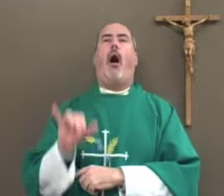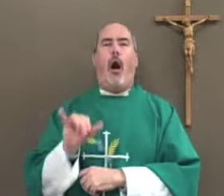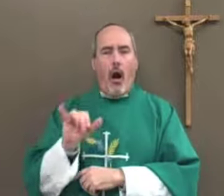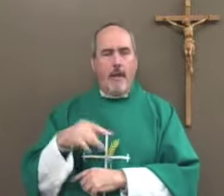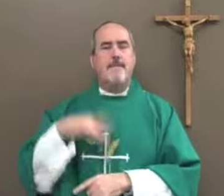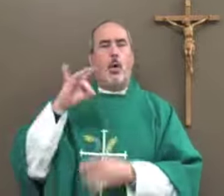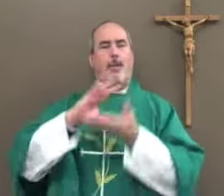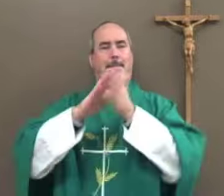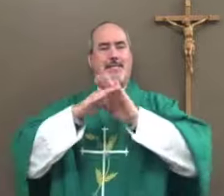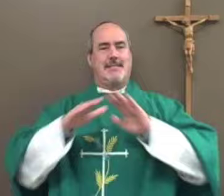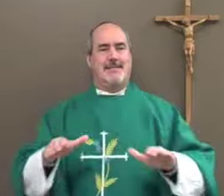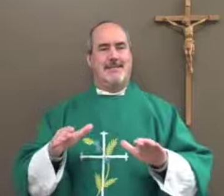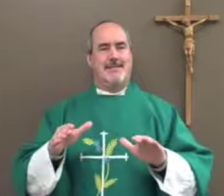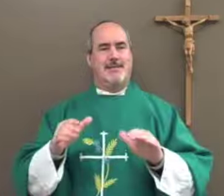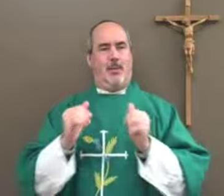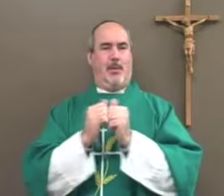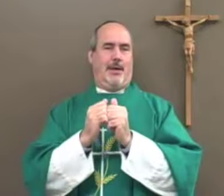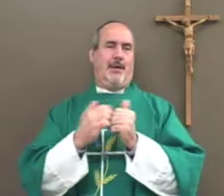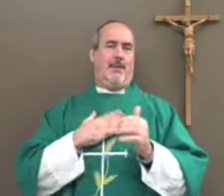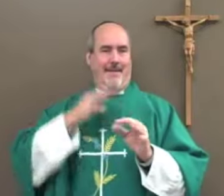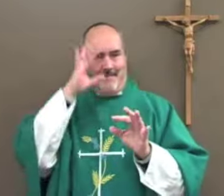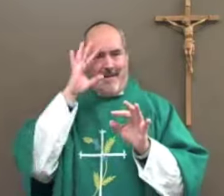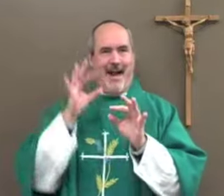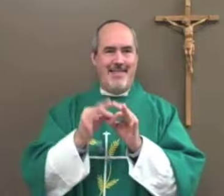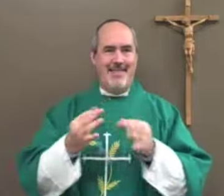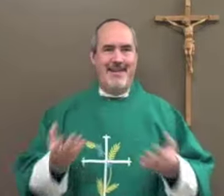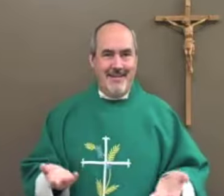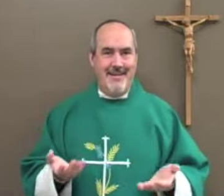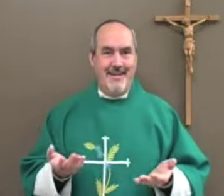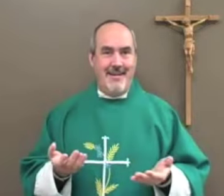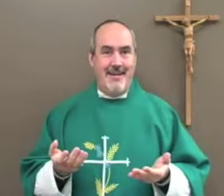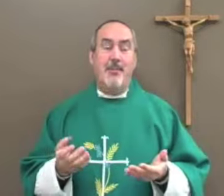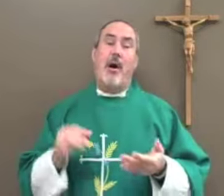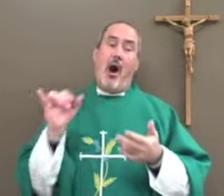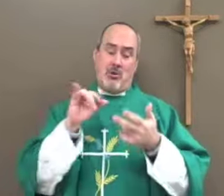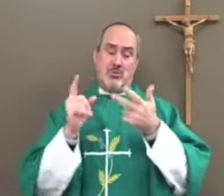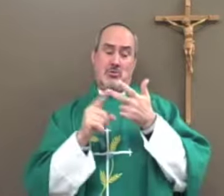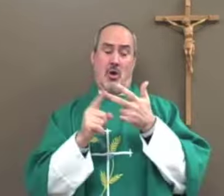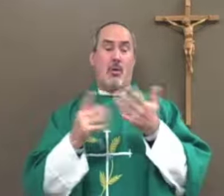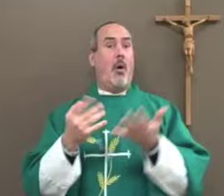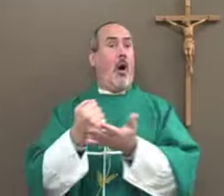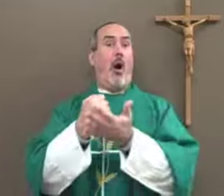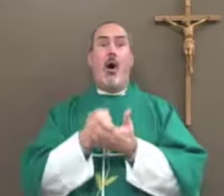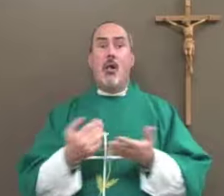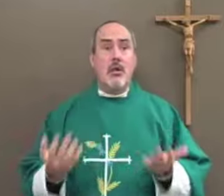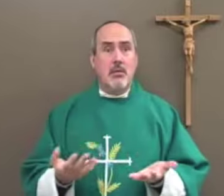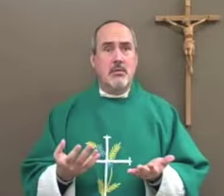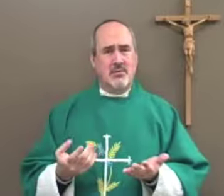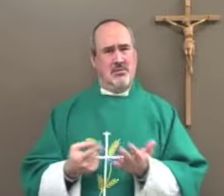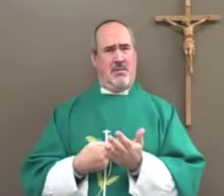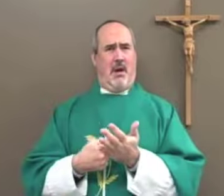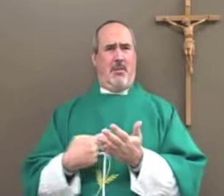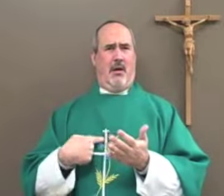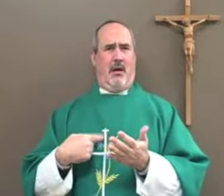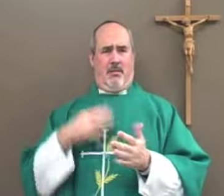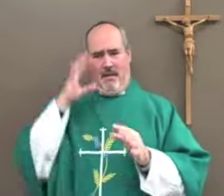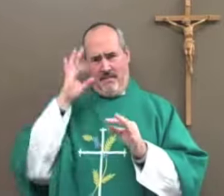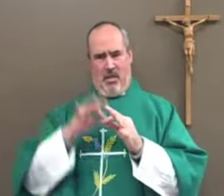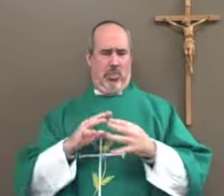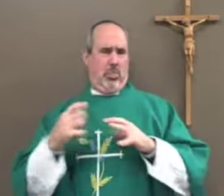happening. And then he would answer and I would find peace and that would strengthen my faith. And the third thing